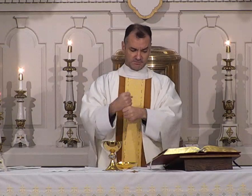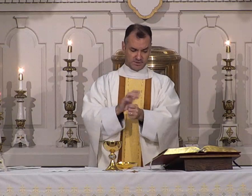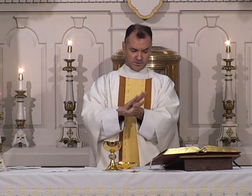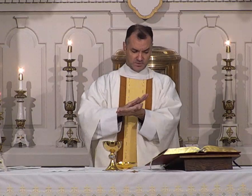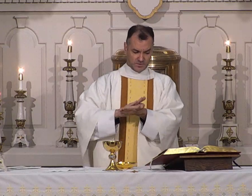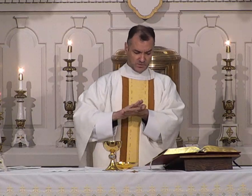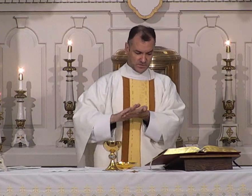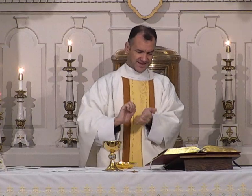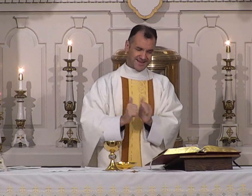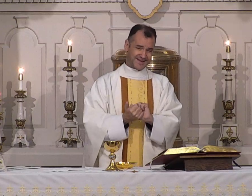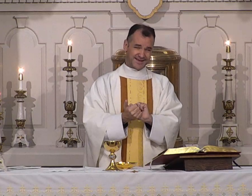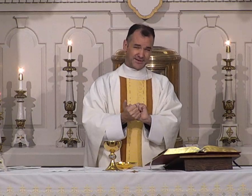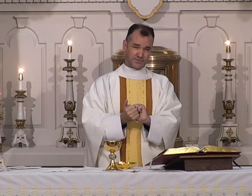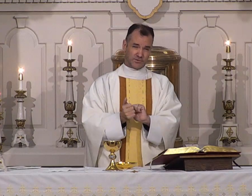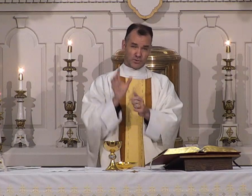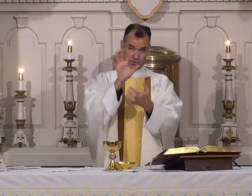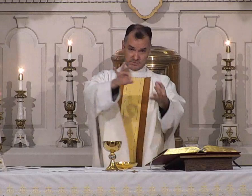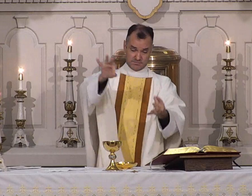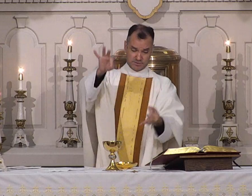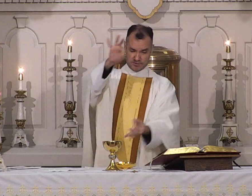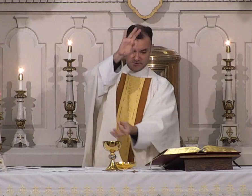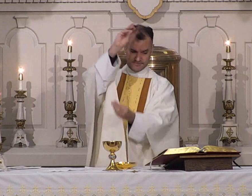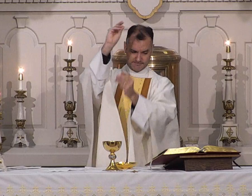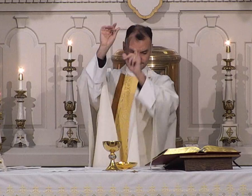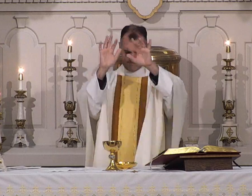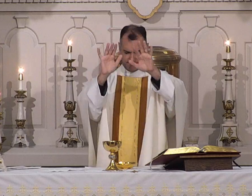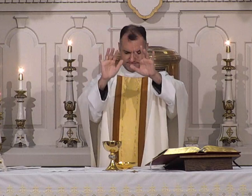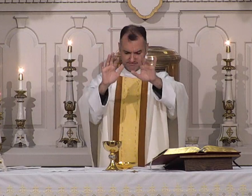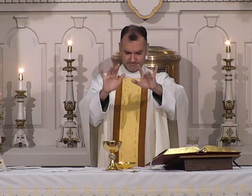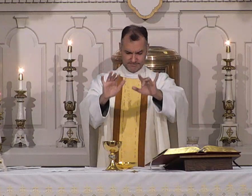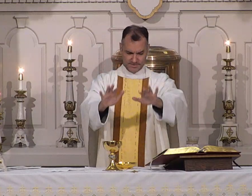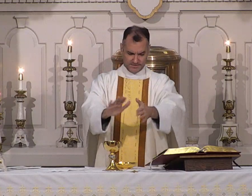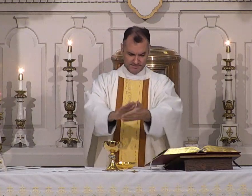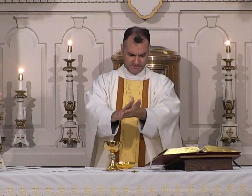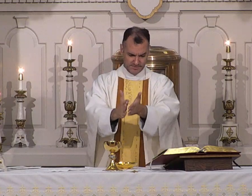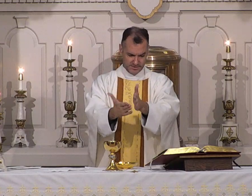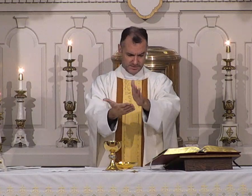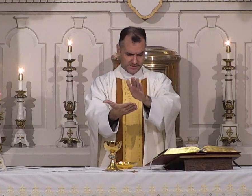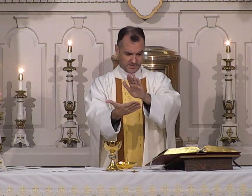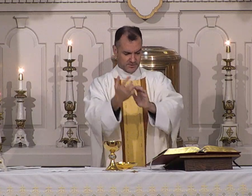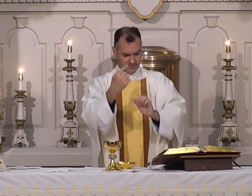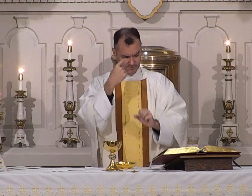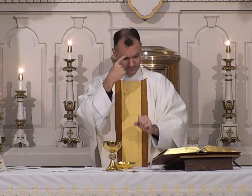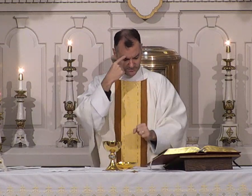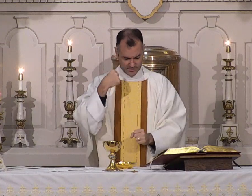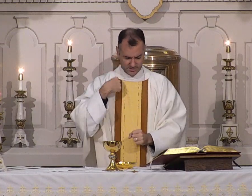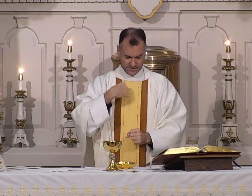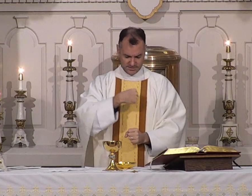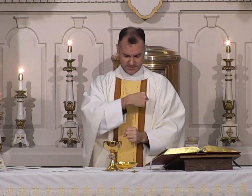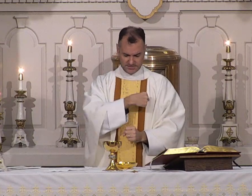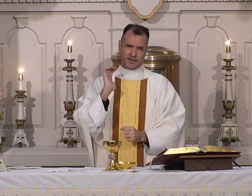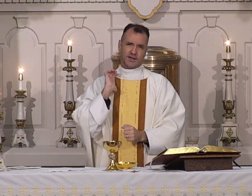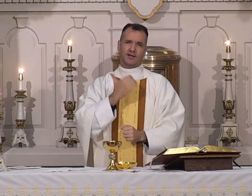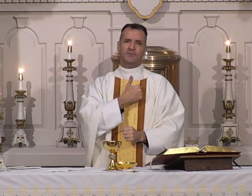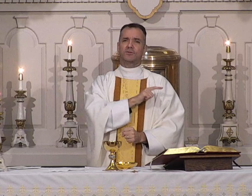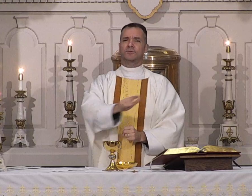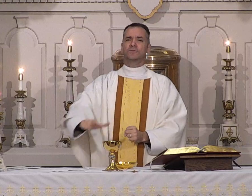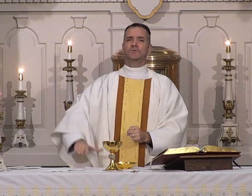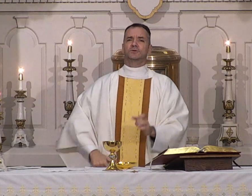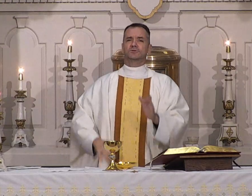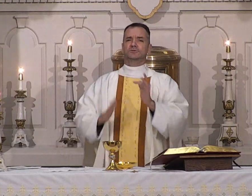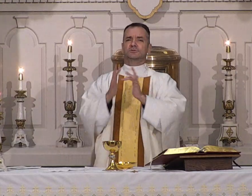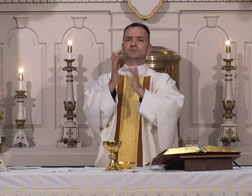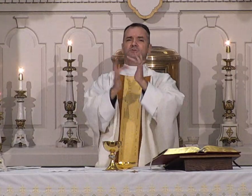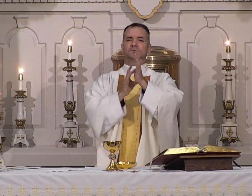them like the dewfall, so that they may become for us the body and blood of